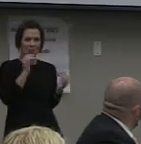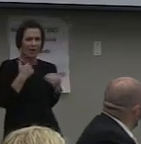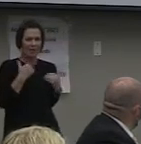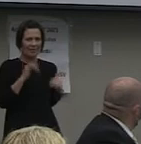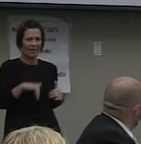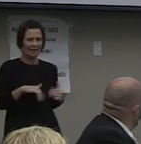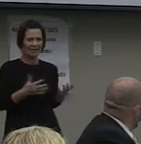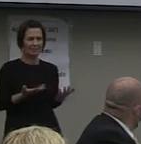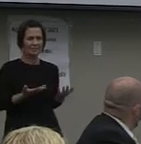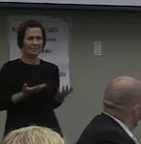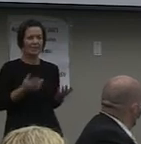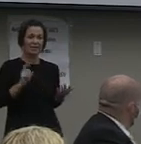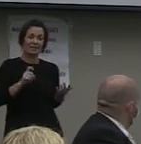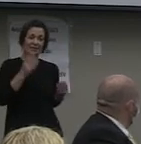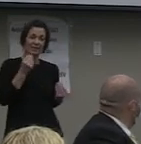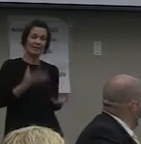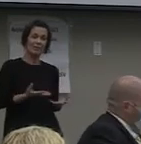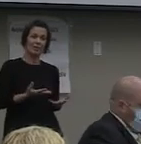first.